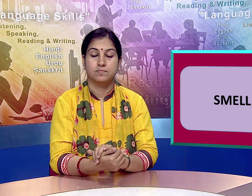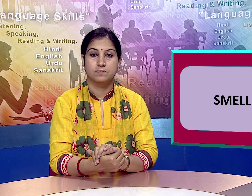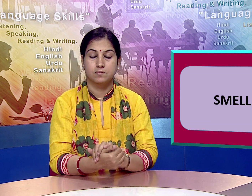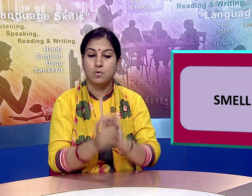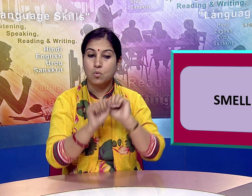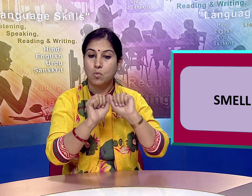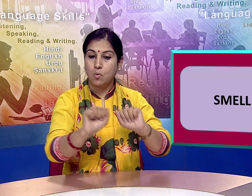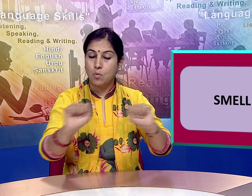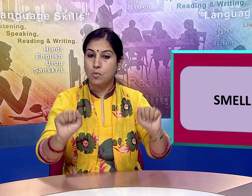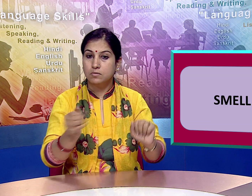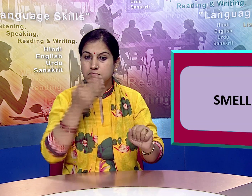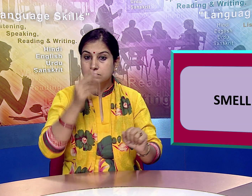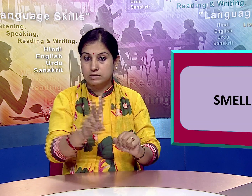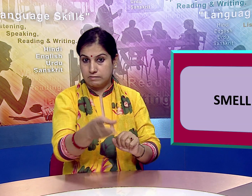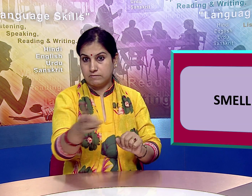and distinctive smell,